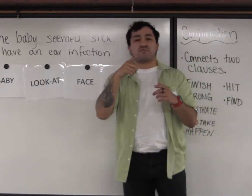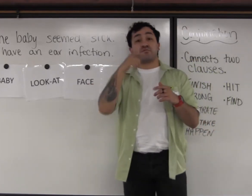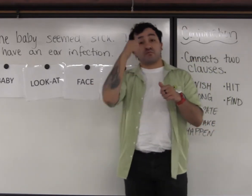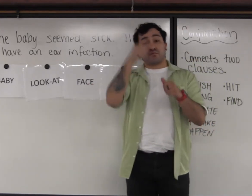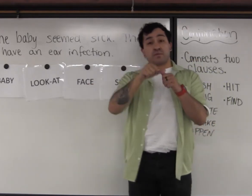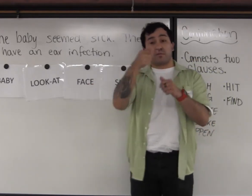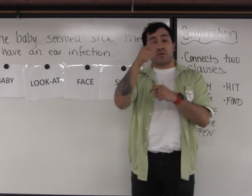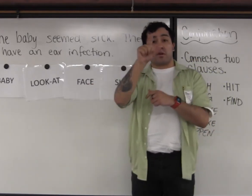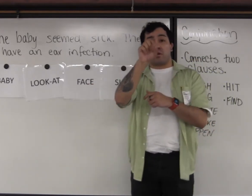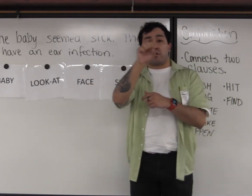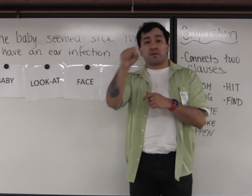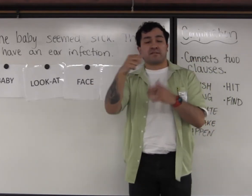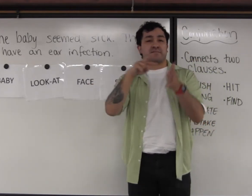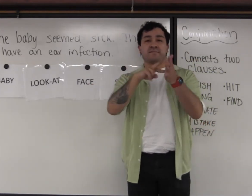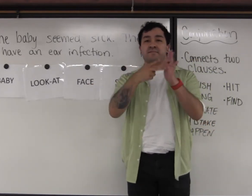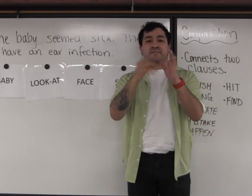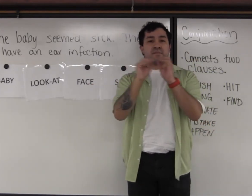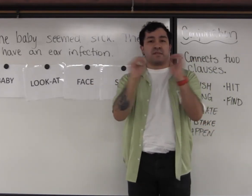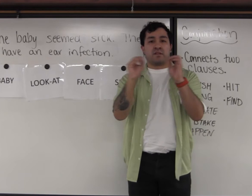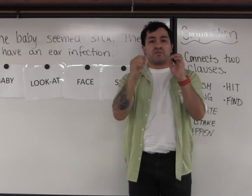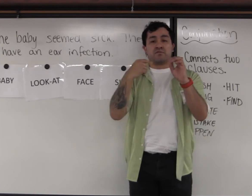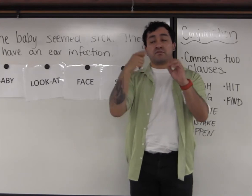And so, well,